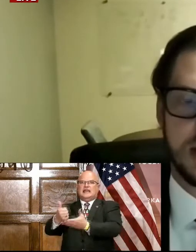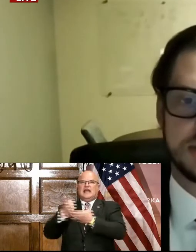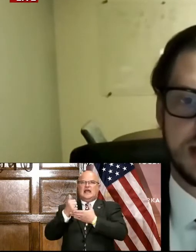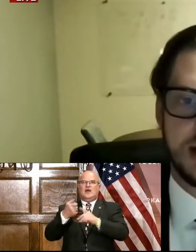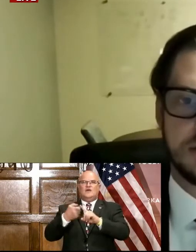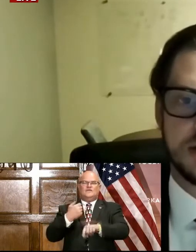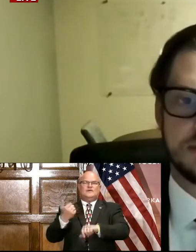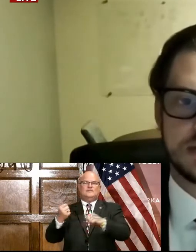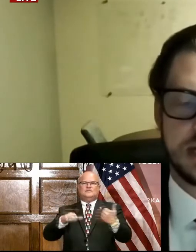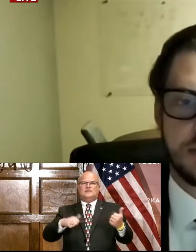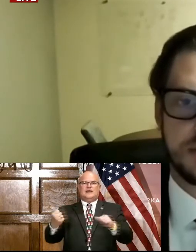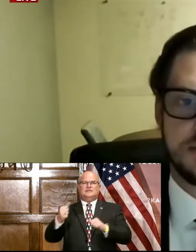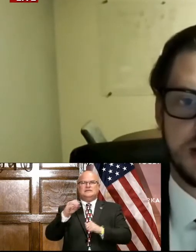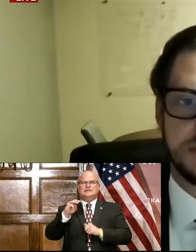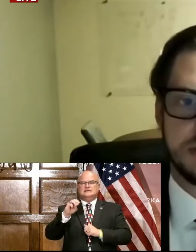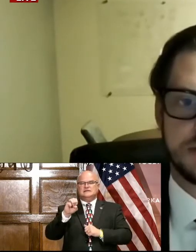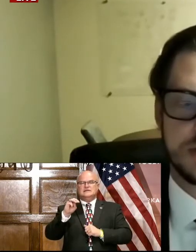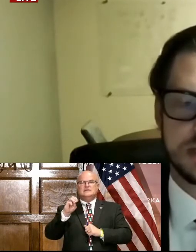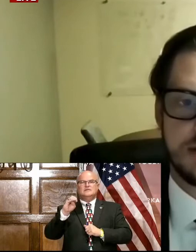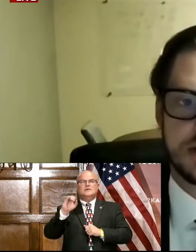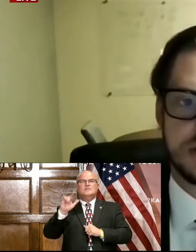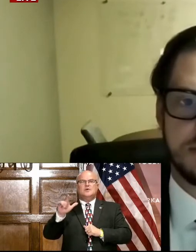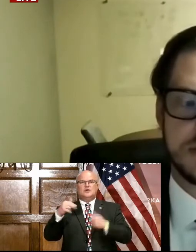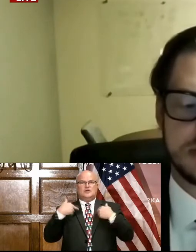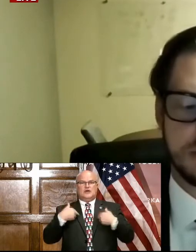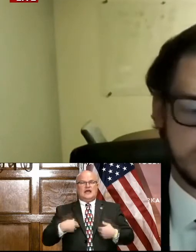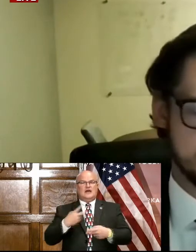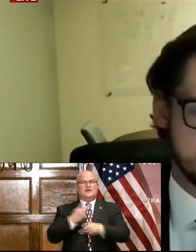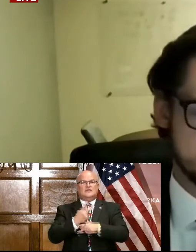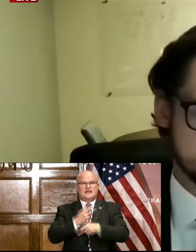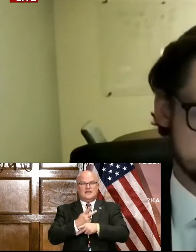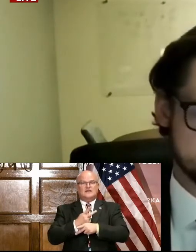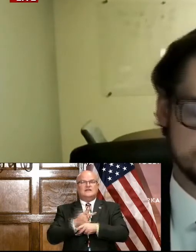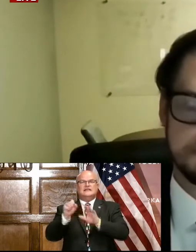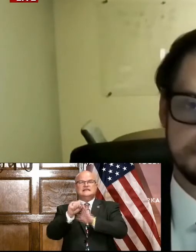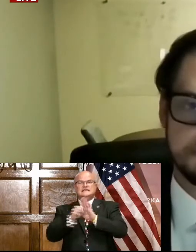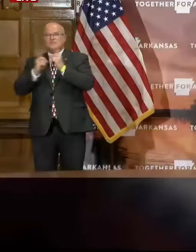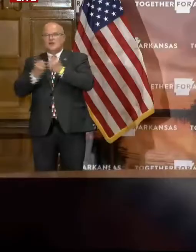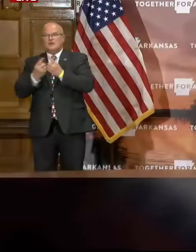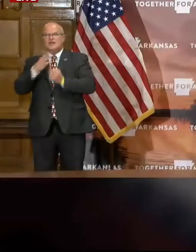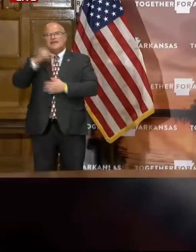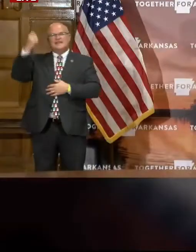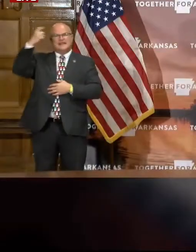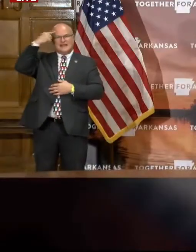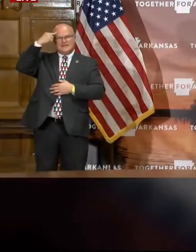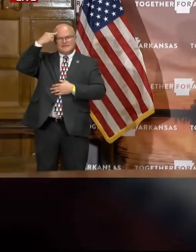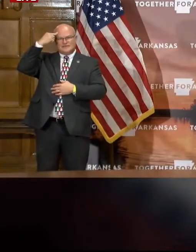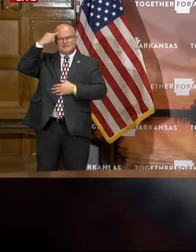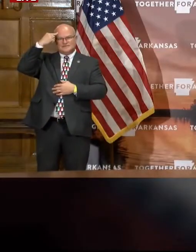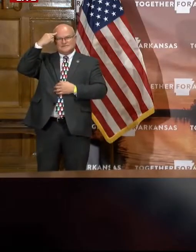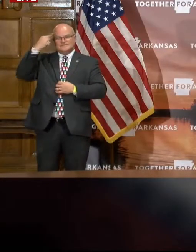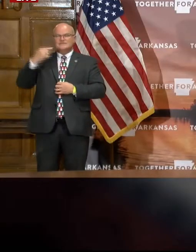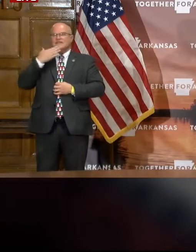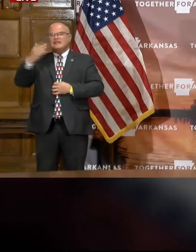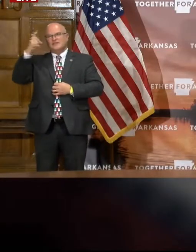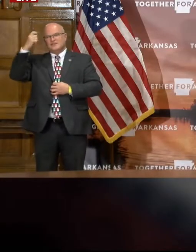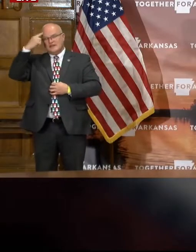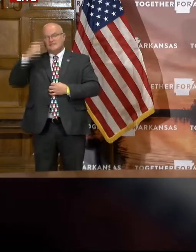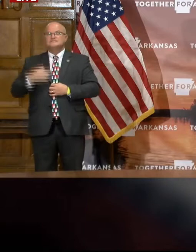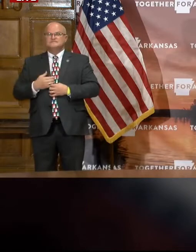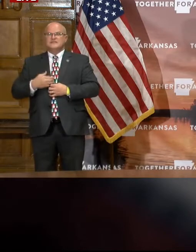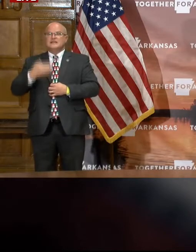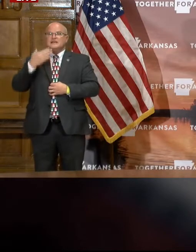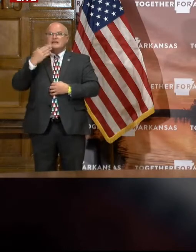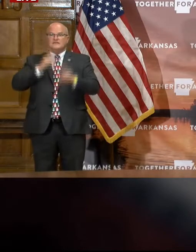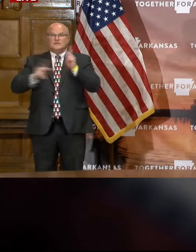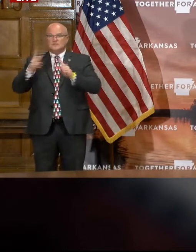Memorial Healthcare, the State Department of Health, and of course the Governor's Office. So thank you, Governor. Thank Thank you, Sam. And as everyone can see,